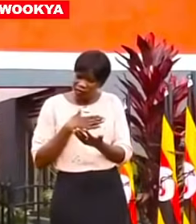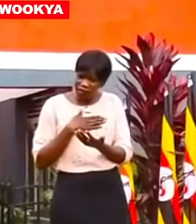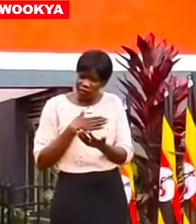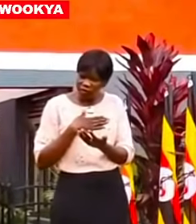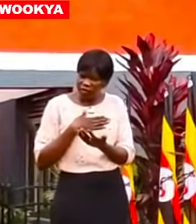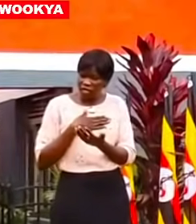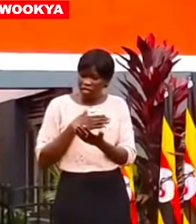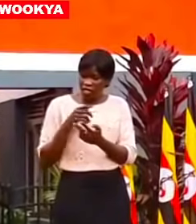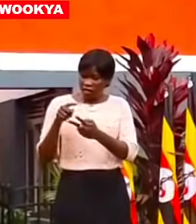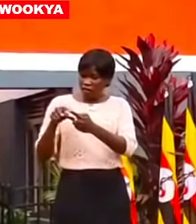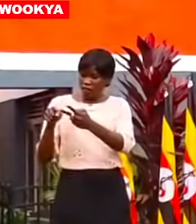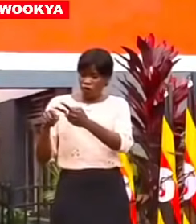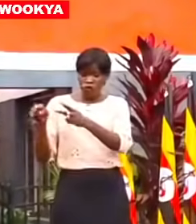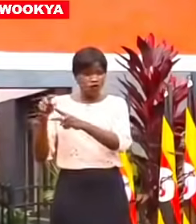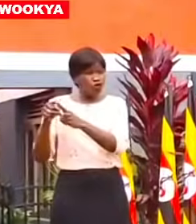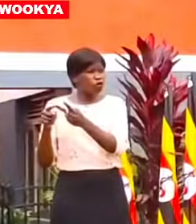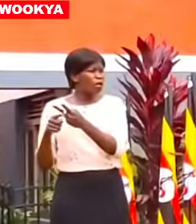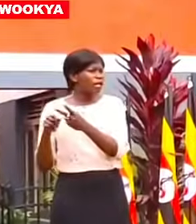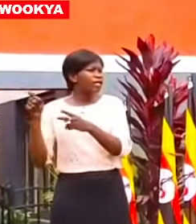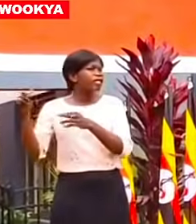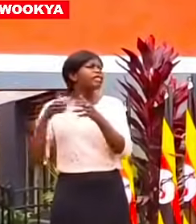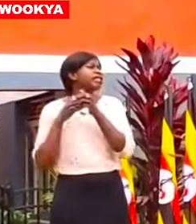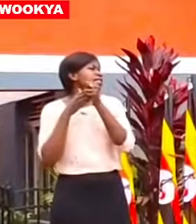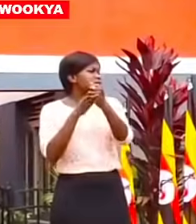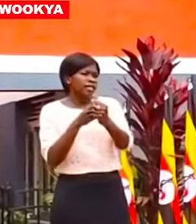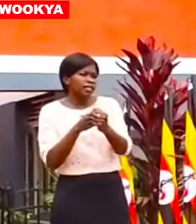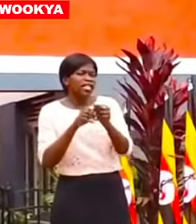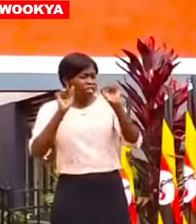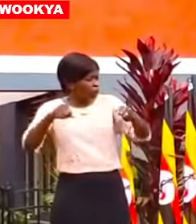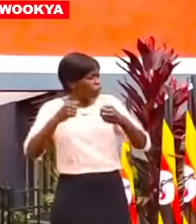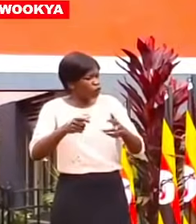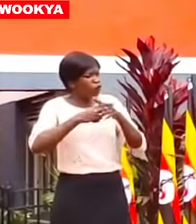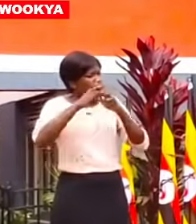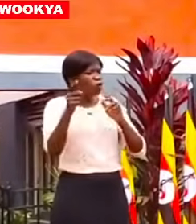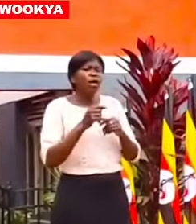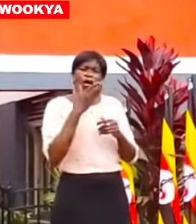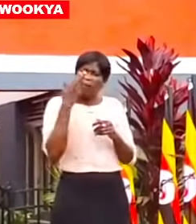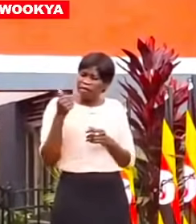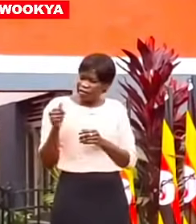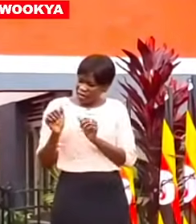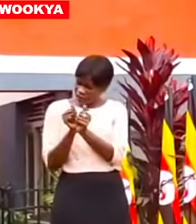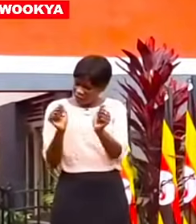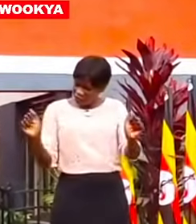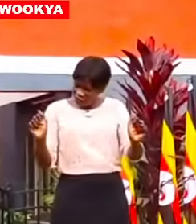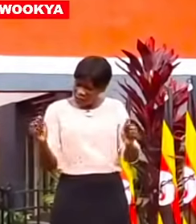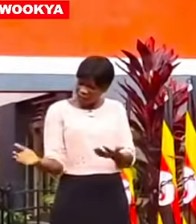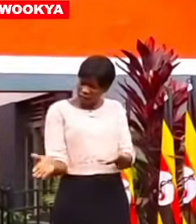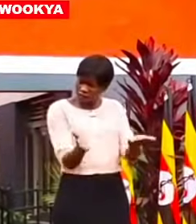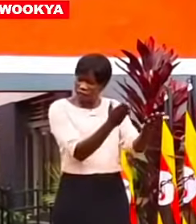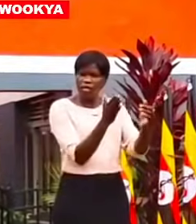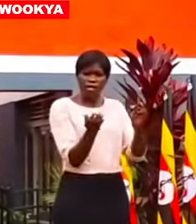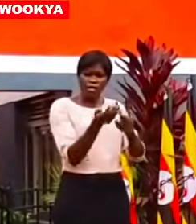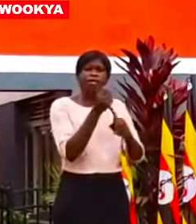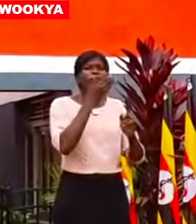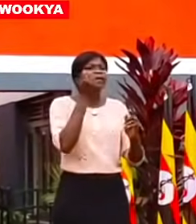these for certain leaders, they're not going to run away or that kind of thing. Please release them so that they can access better healthcare.